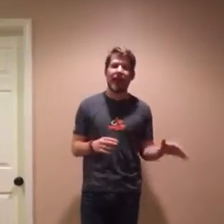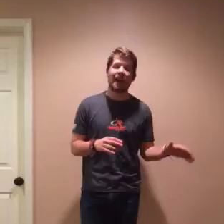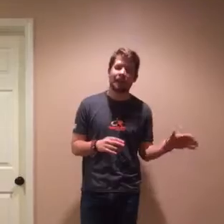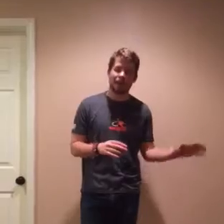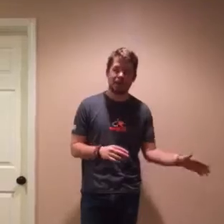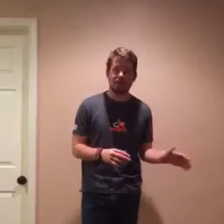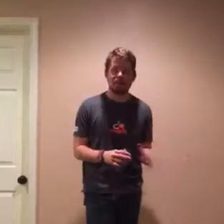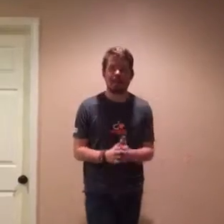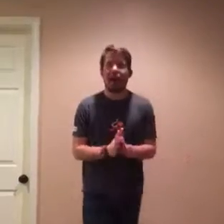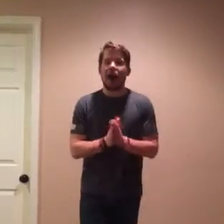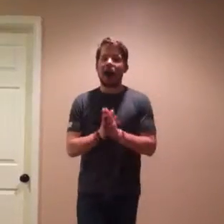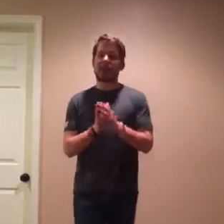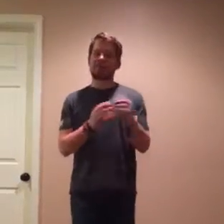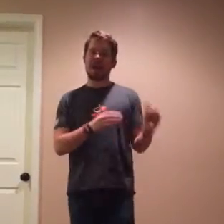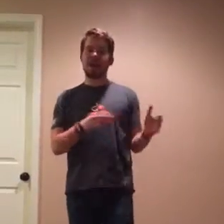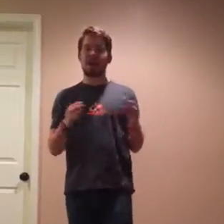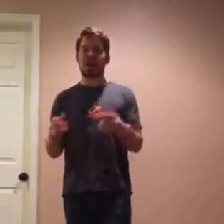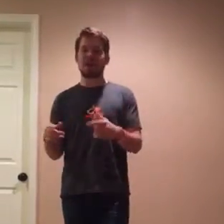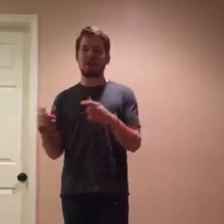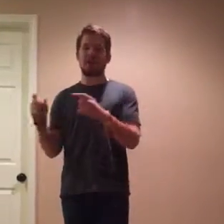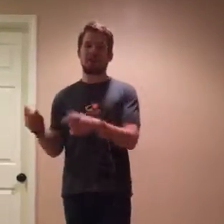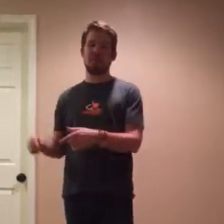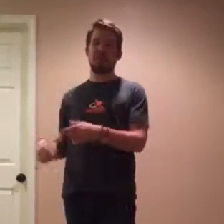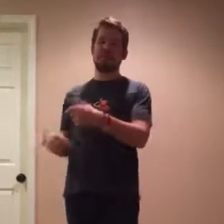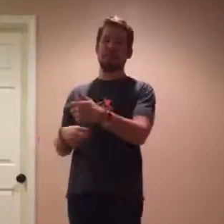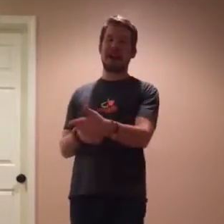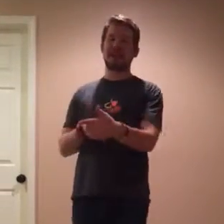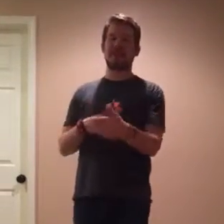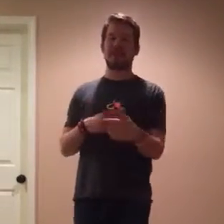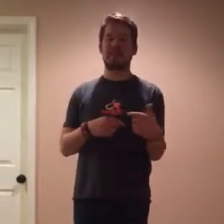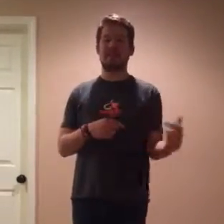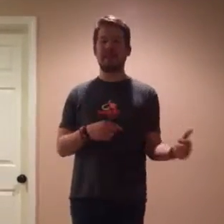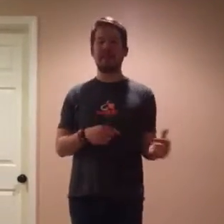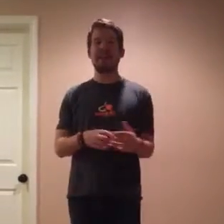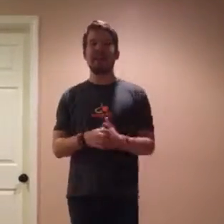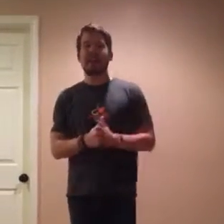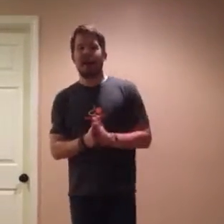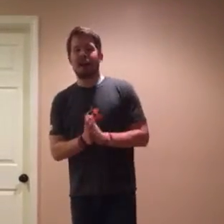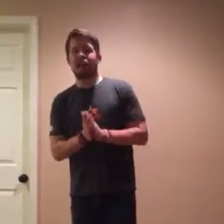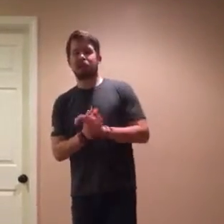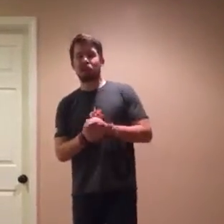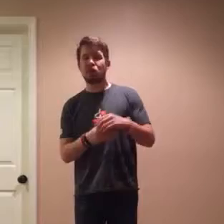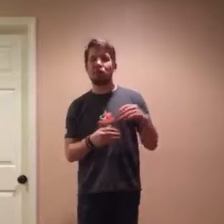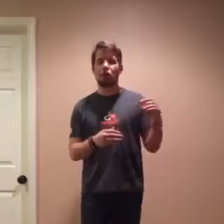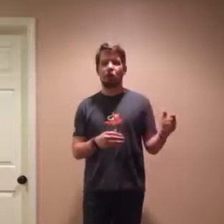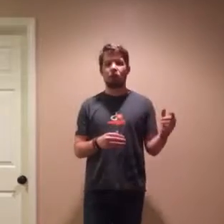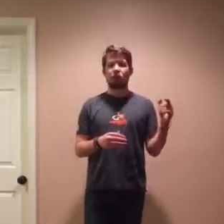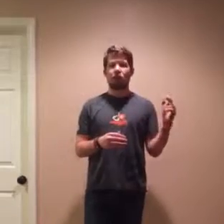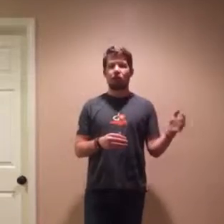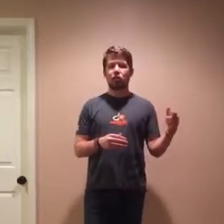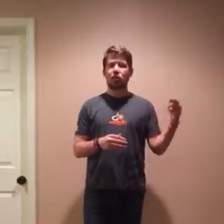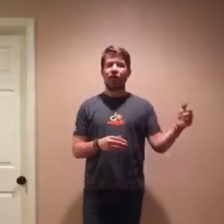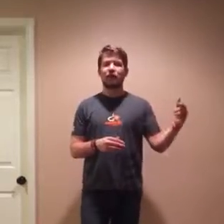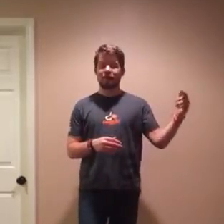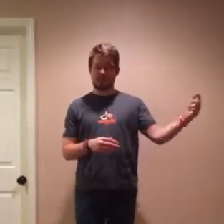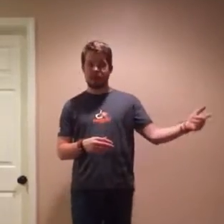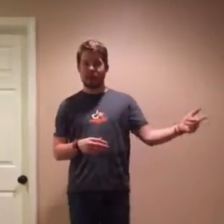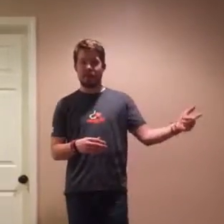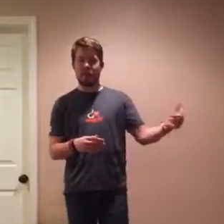and a half years. I am now currently pursuing a Masters of Divinity through New Orleans Theological Baptist Seminary.